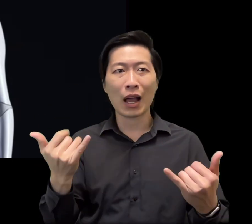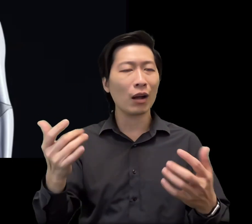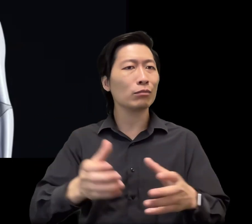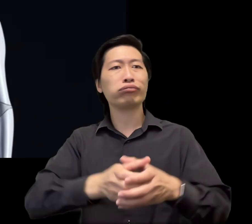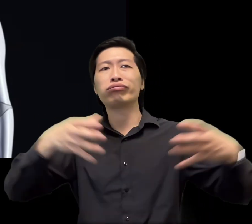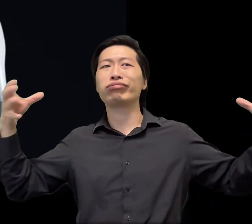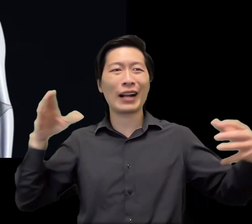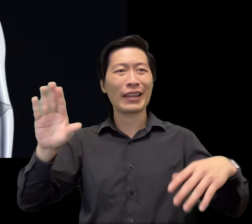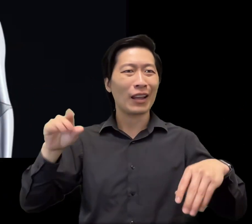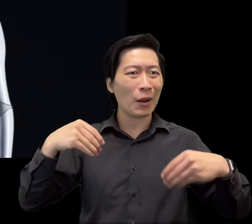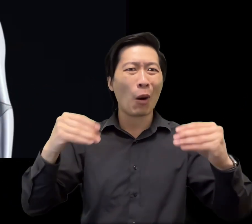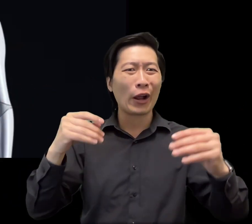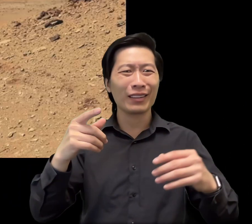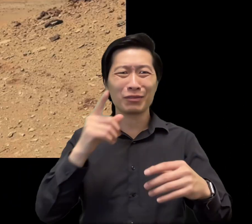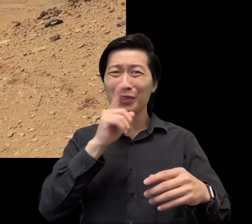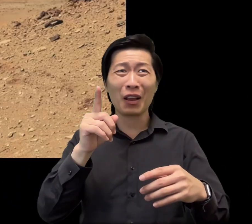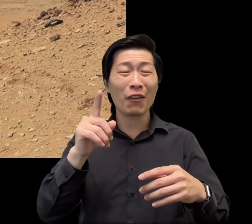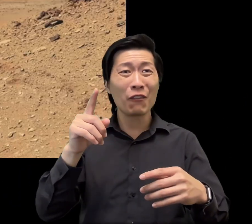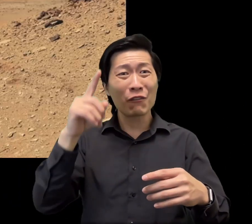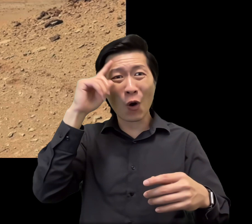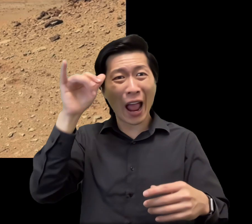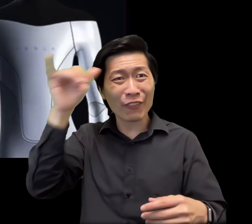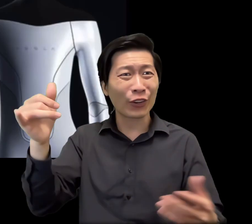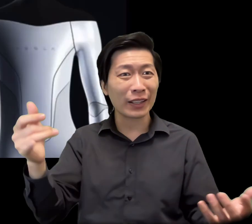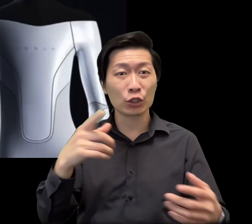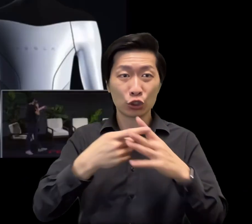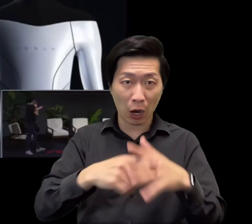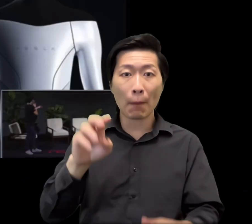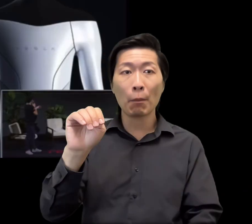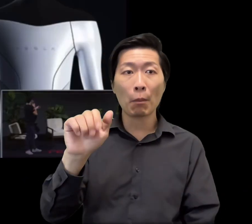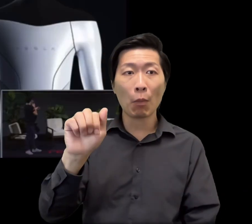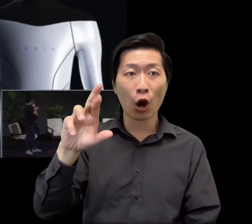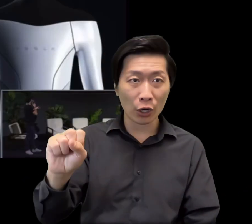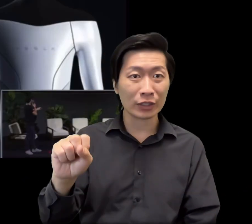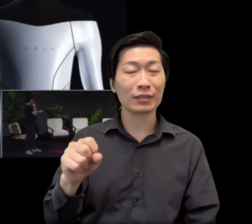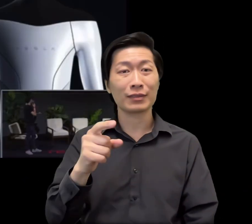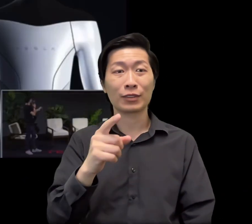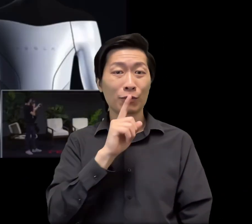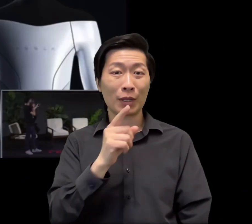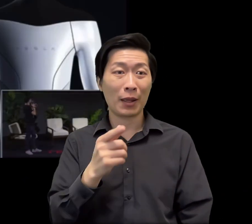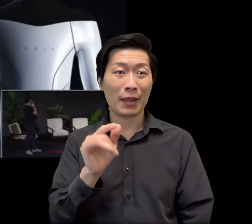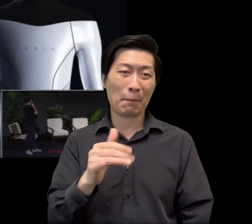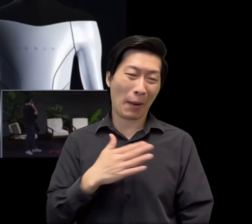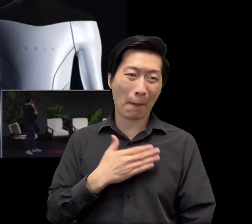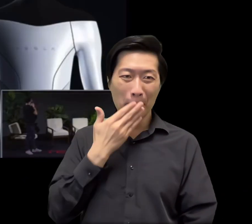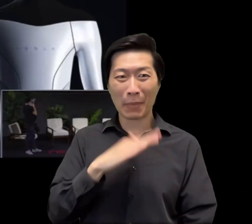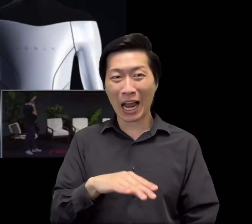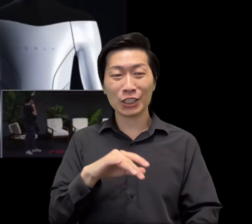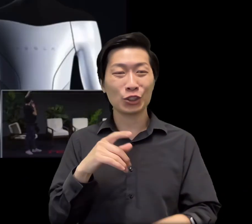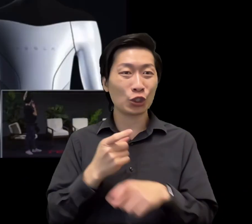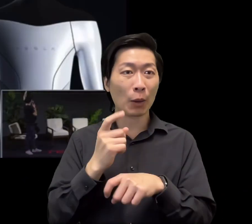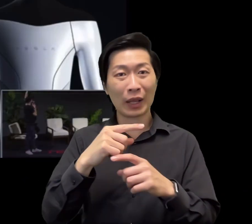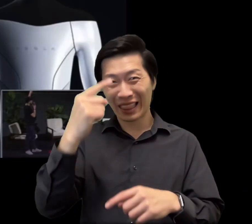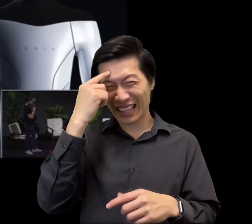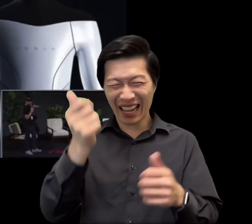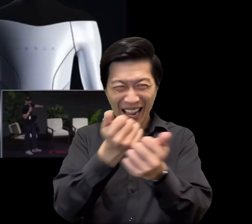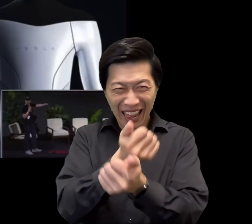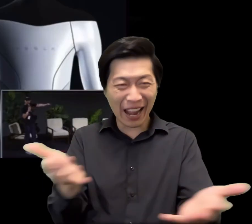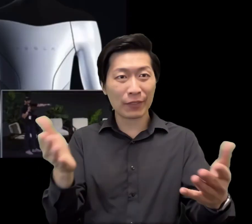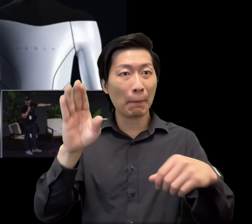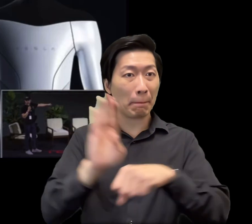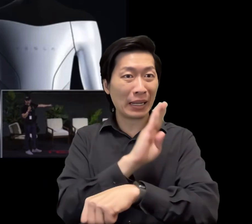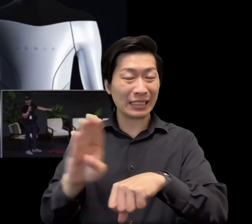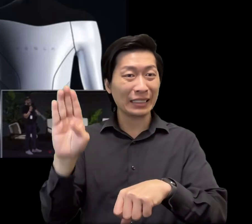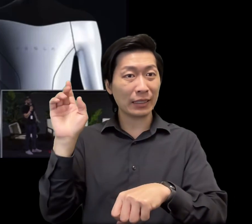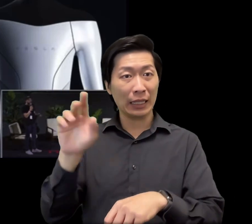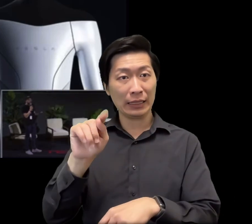their addressable market straight, like infinitely. And they're going to start on Mars. They're going to do all this. All right, this is my bad joke, but if you think about every industry